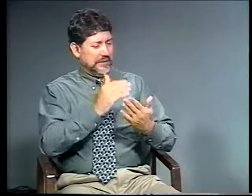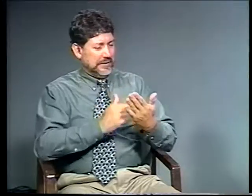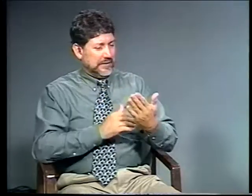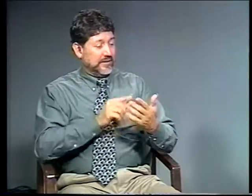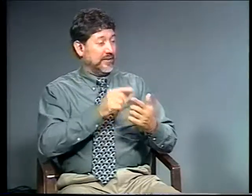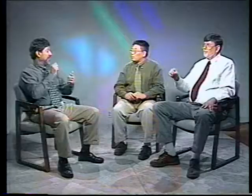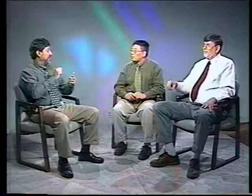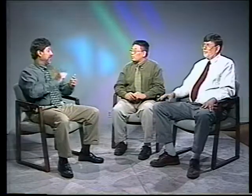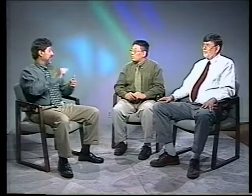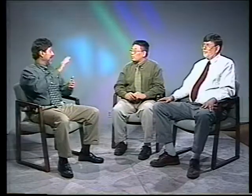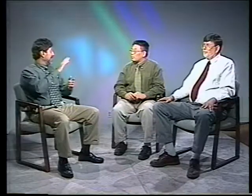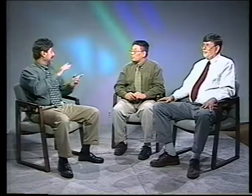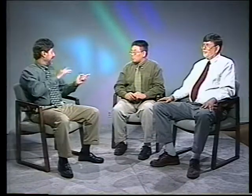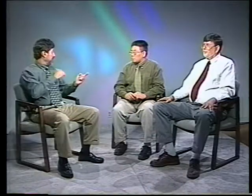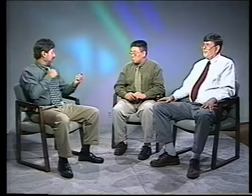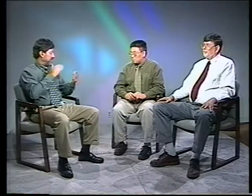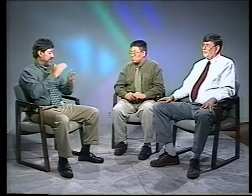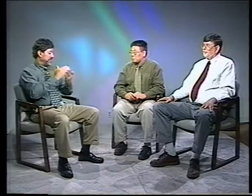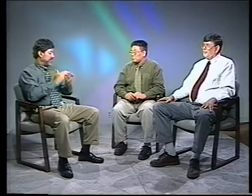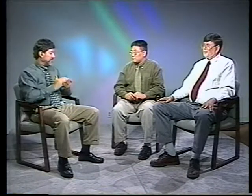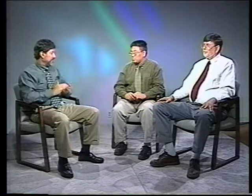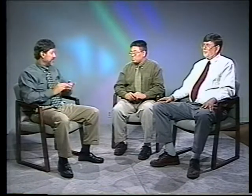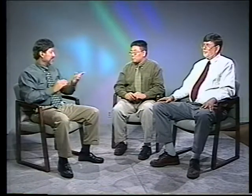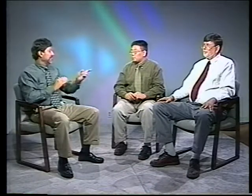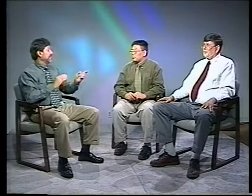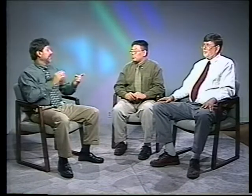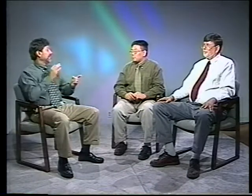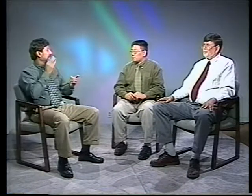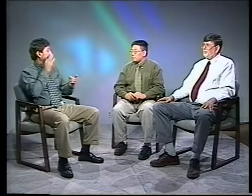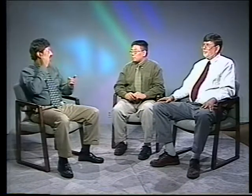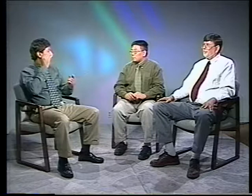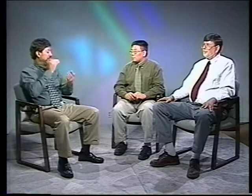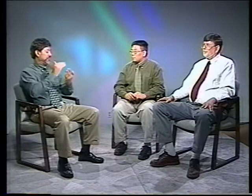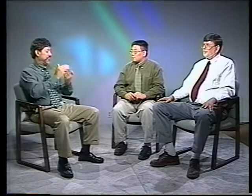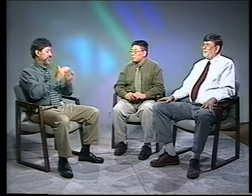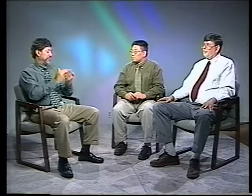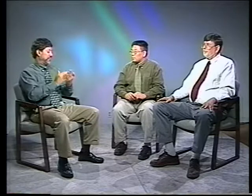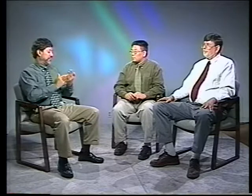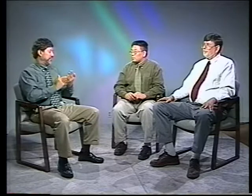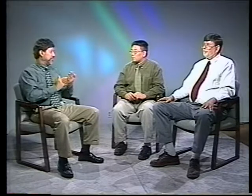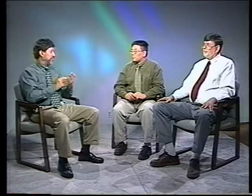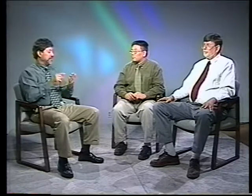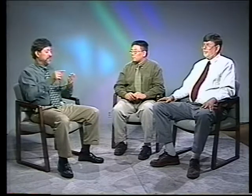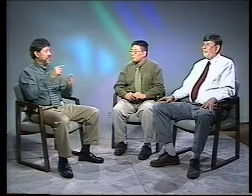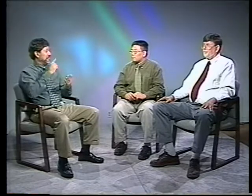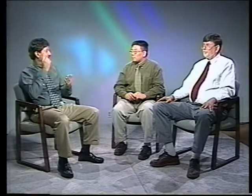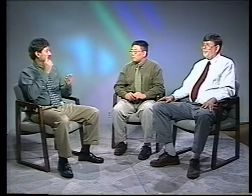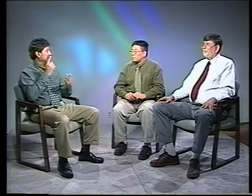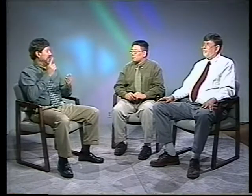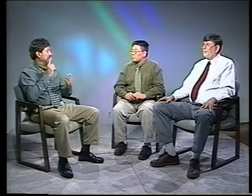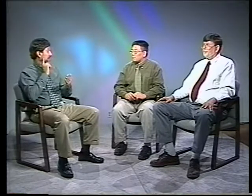Language, and maybe about Asian interpreters, Indian interpreters. They'll all be listed